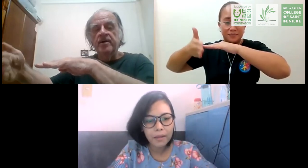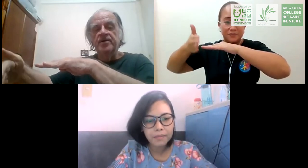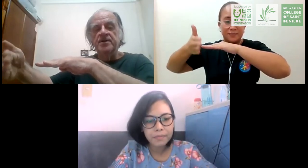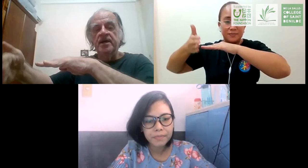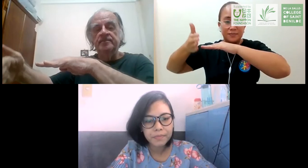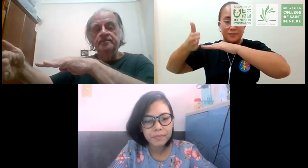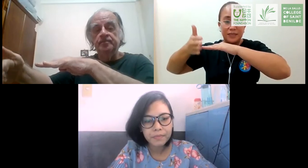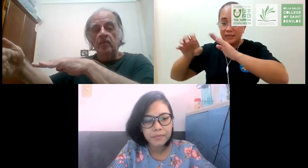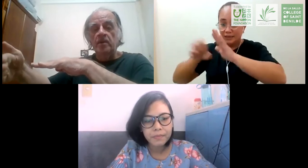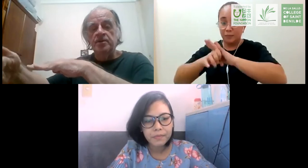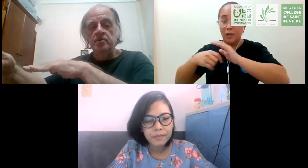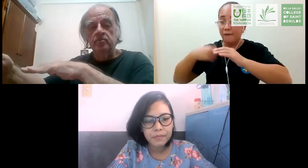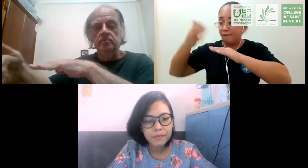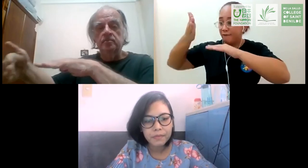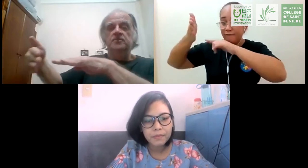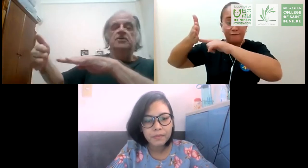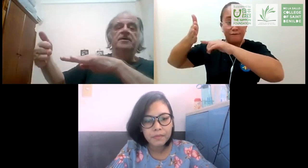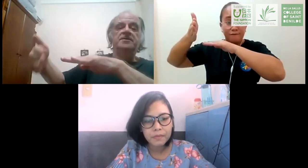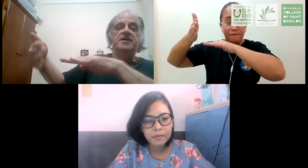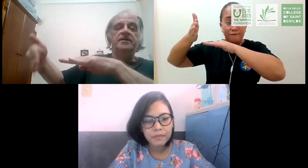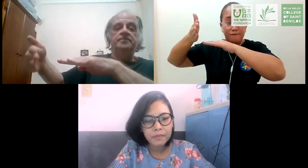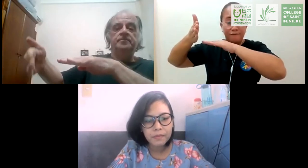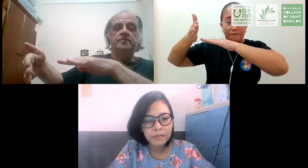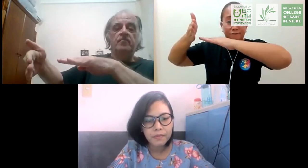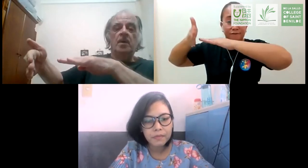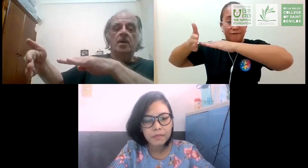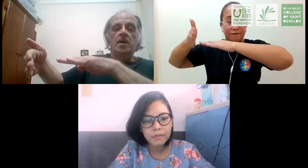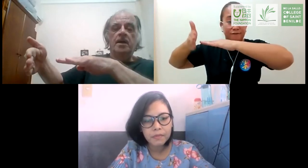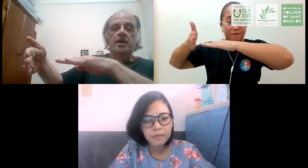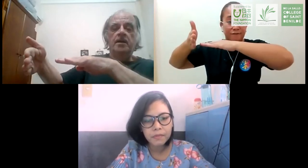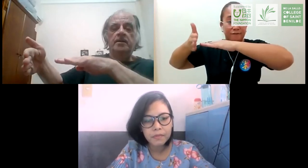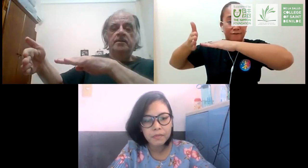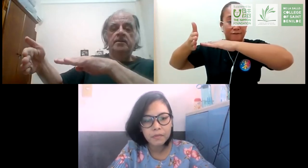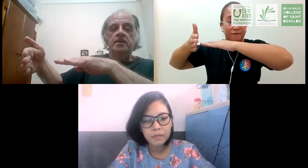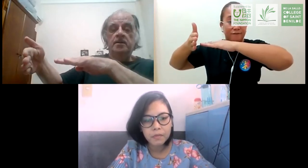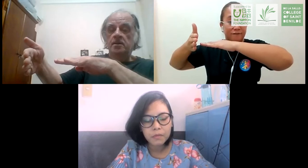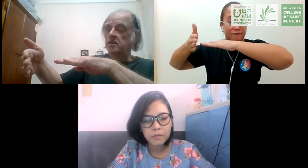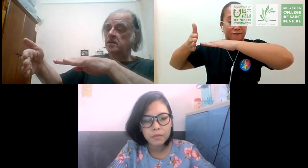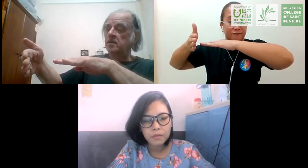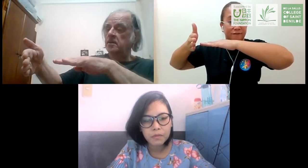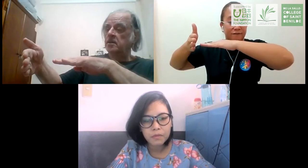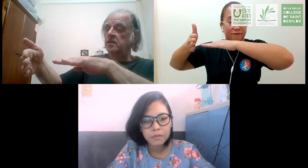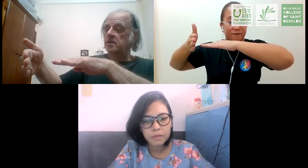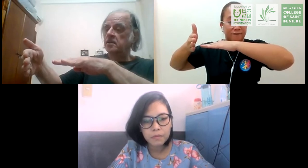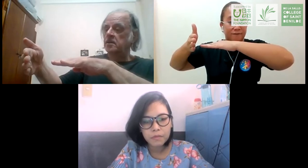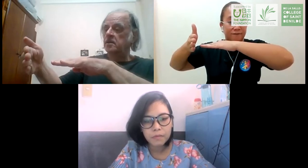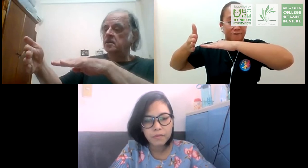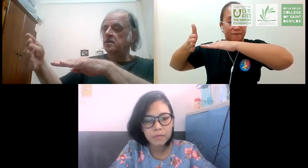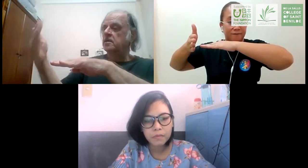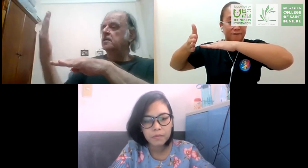Say you have this hand, or this sign, and